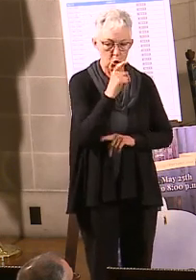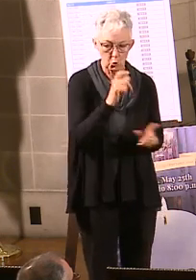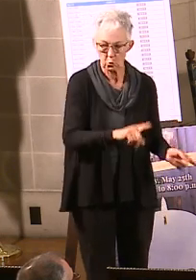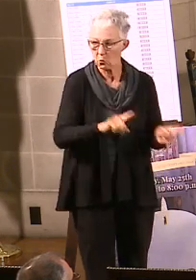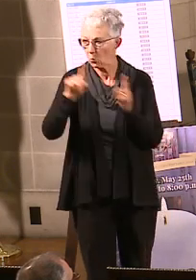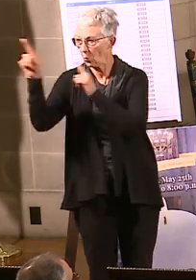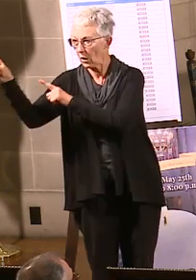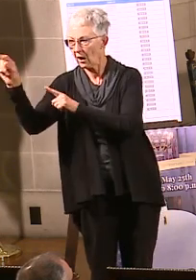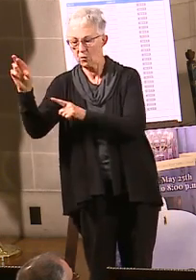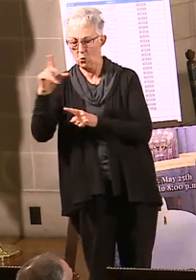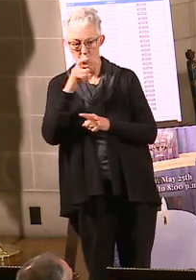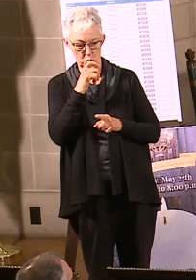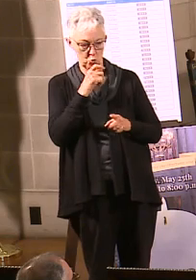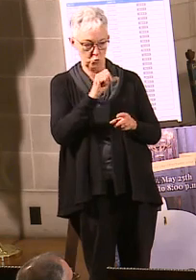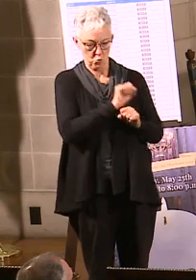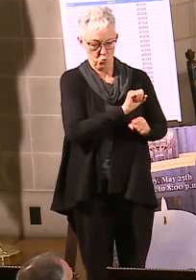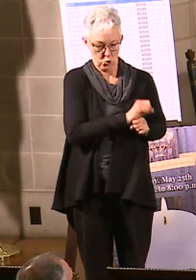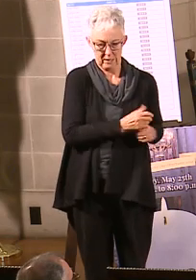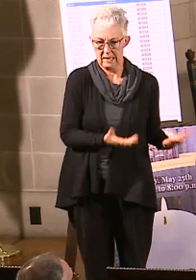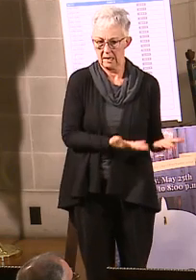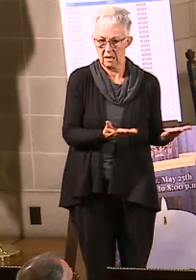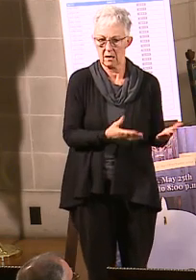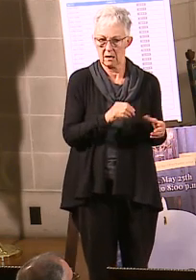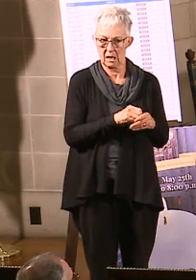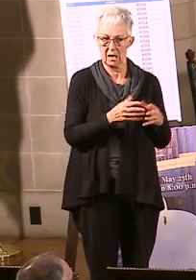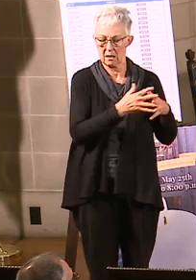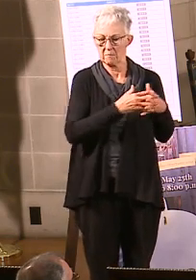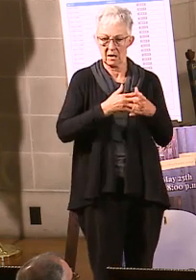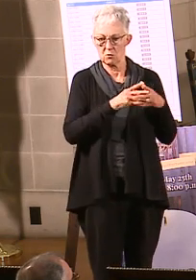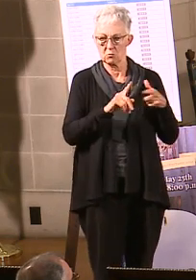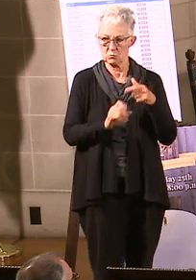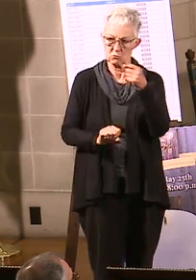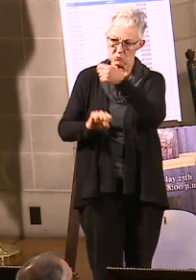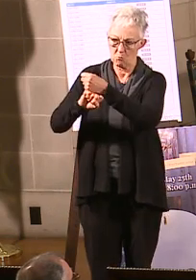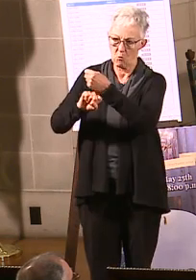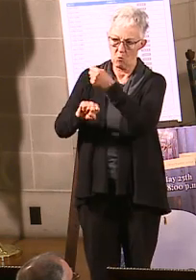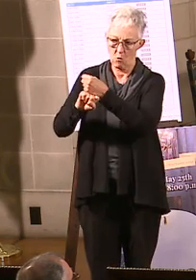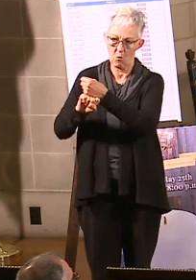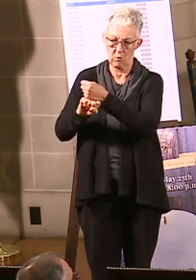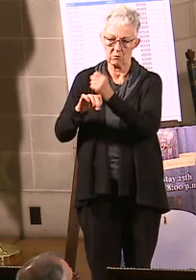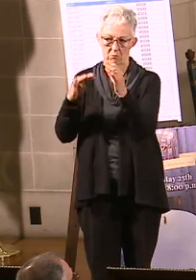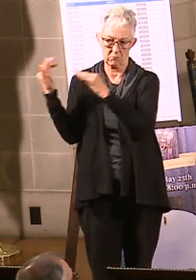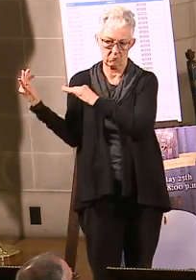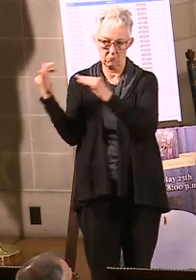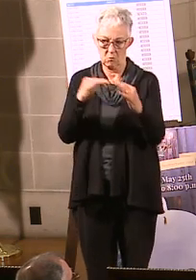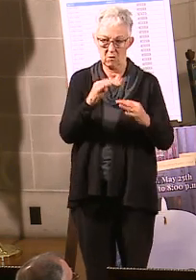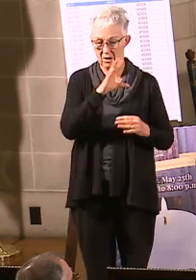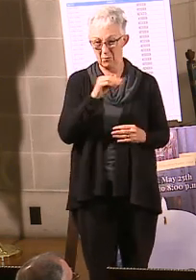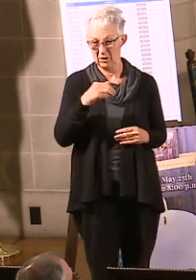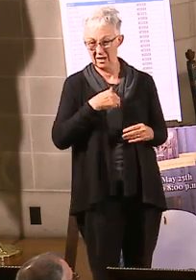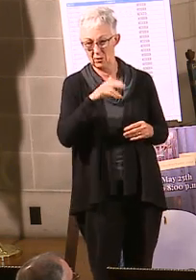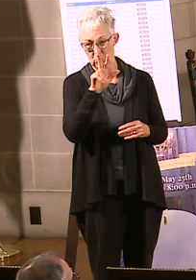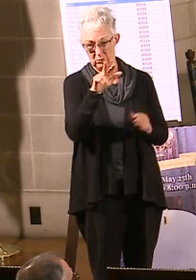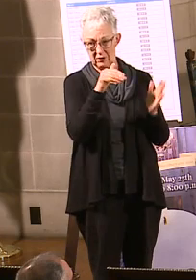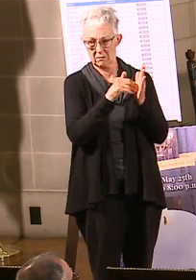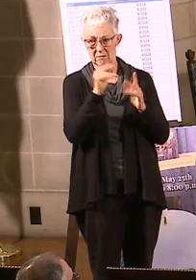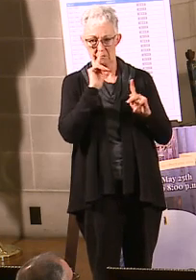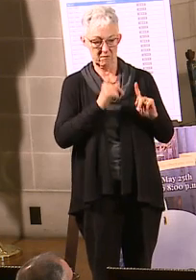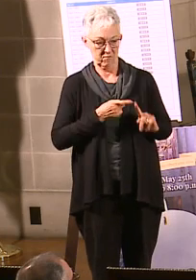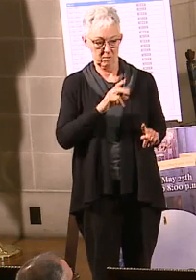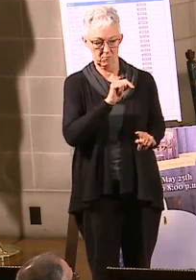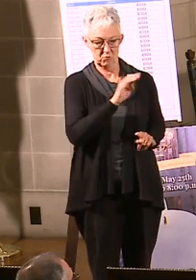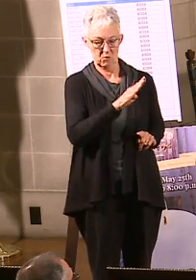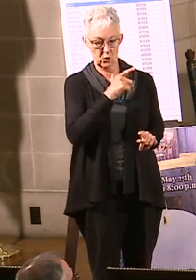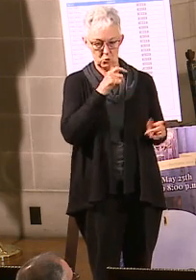And also tying in with Memorial Day, the 3,000 Nebraskans that never came back from World War II.